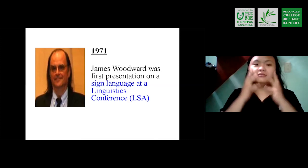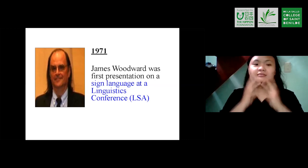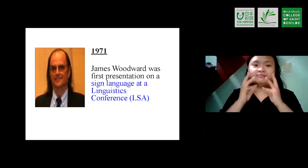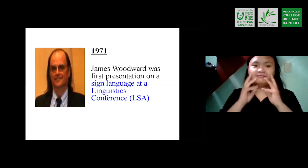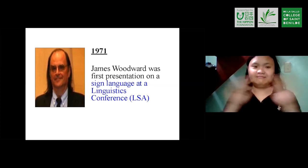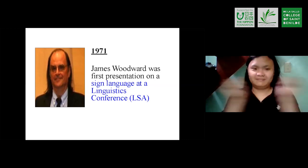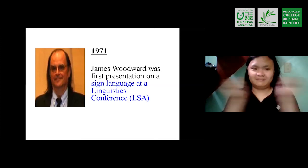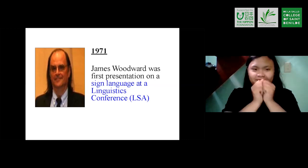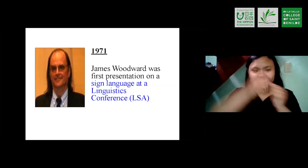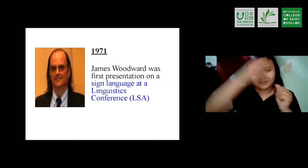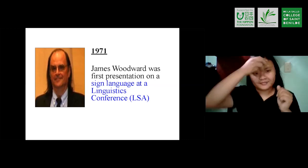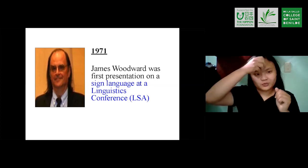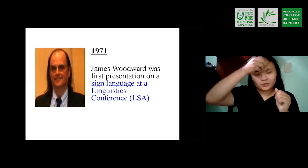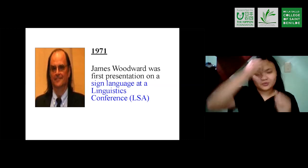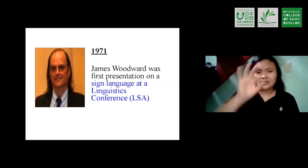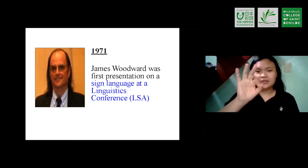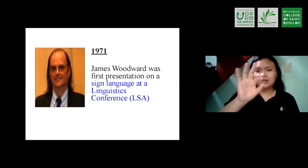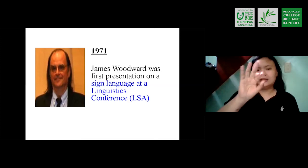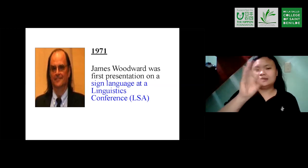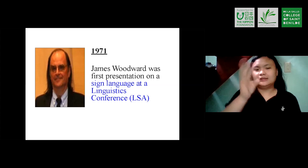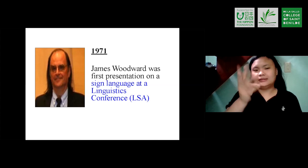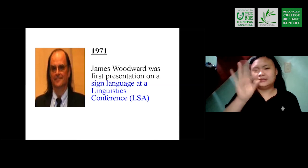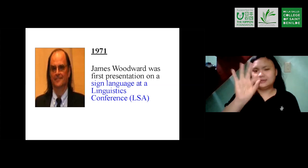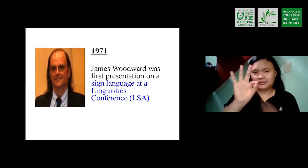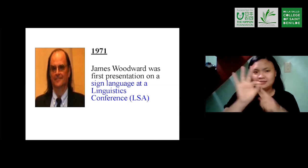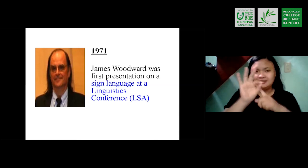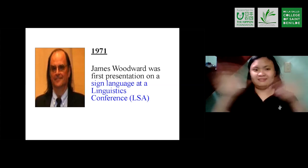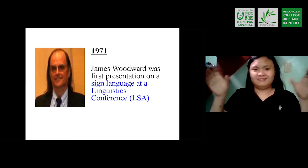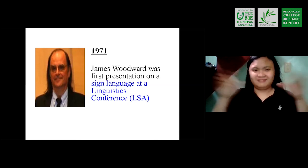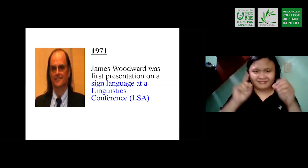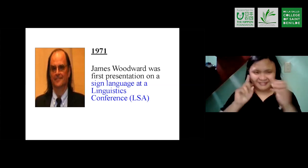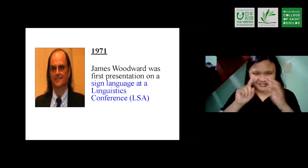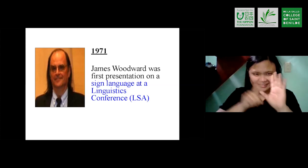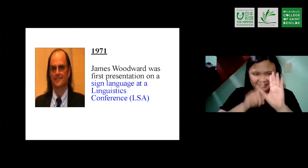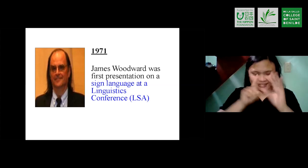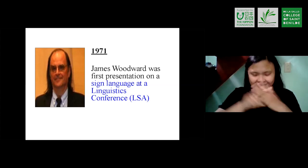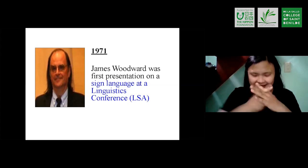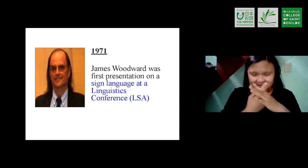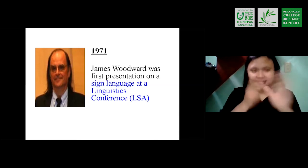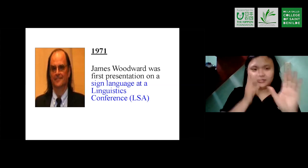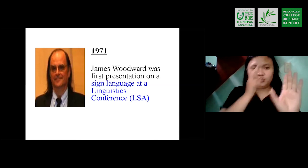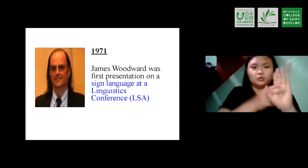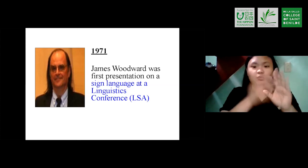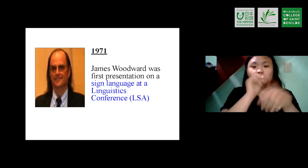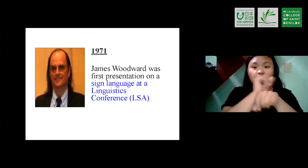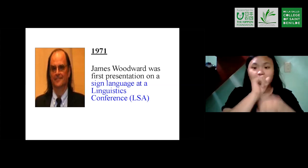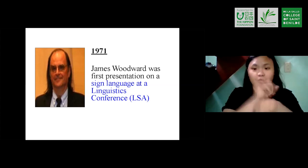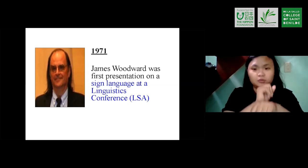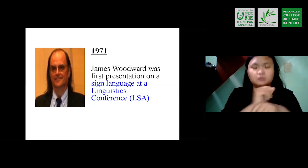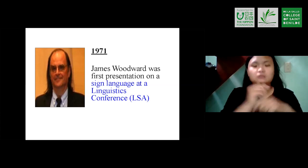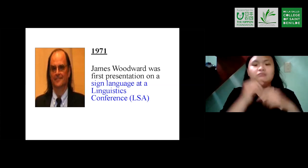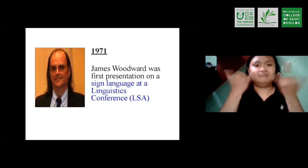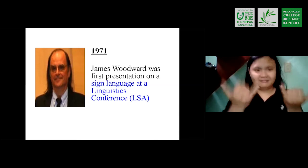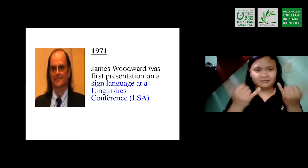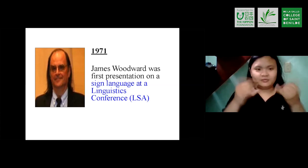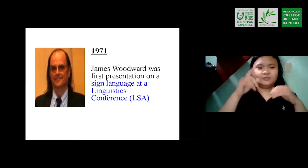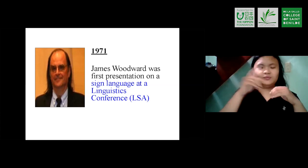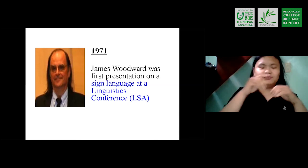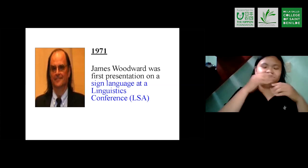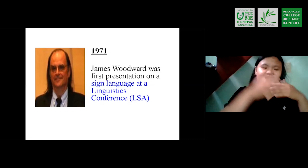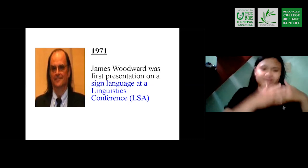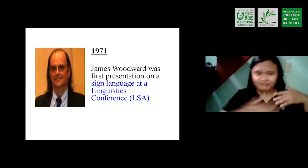Joking. So 1971, James Woodward was with Stokey at the time, where